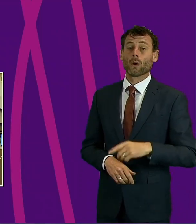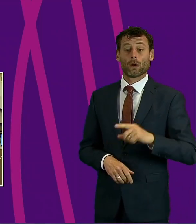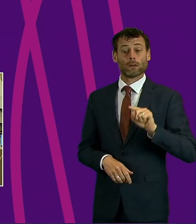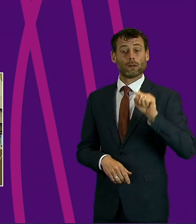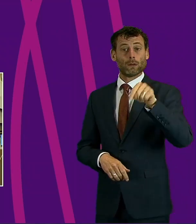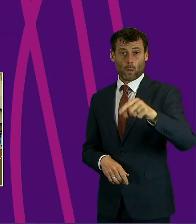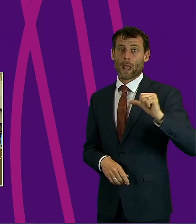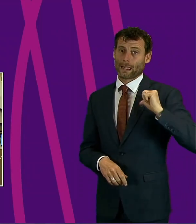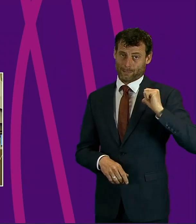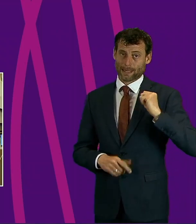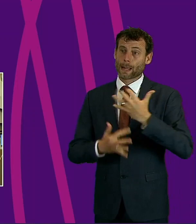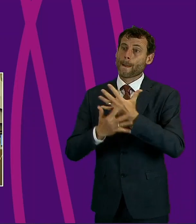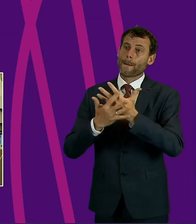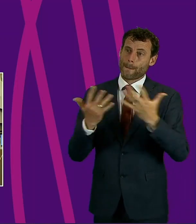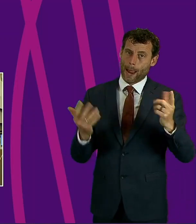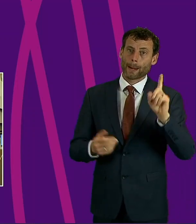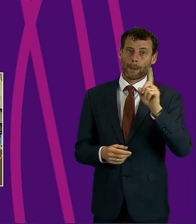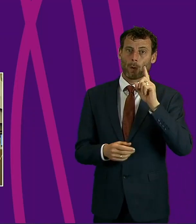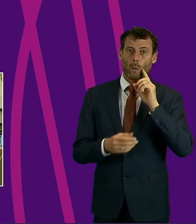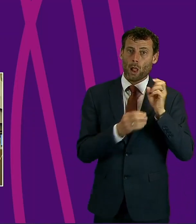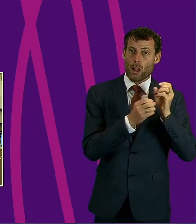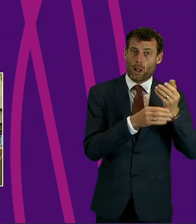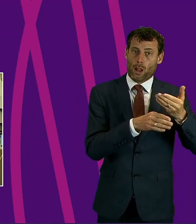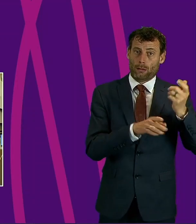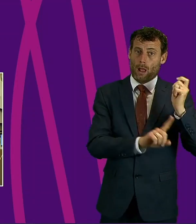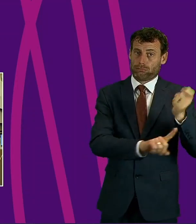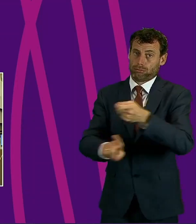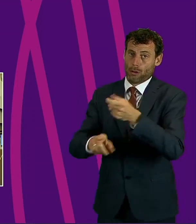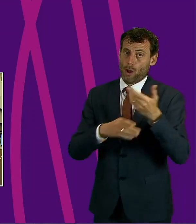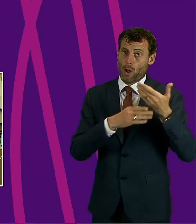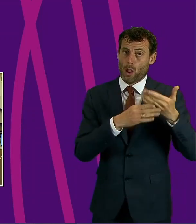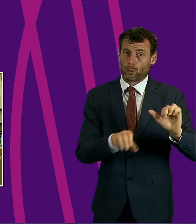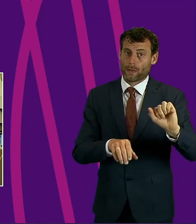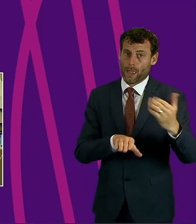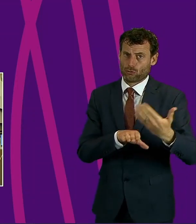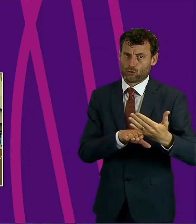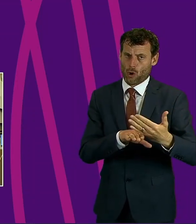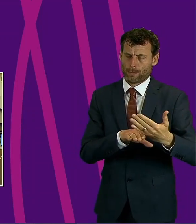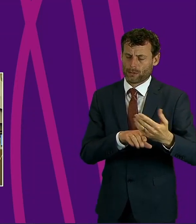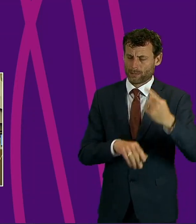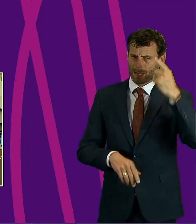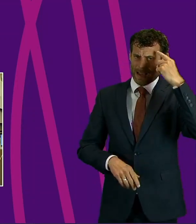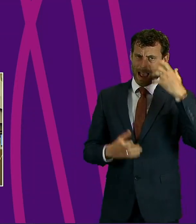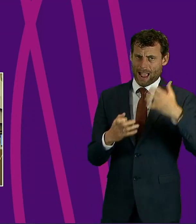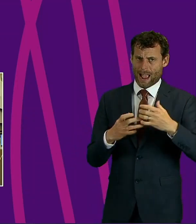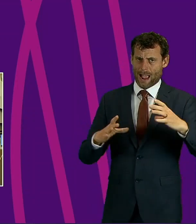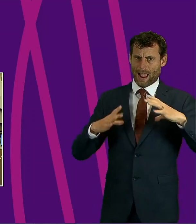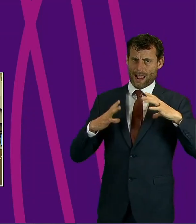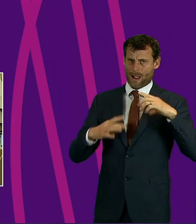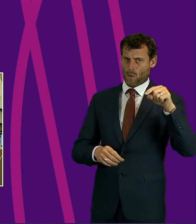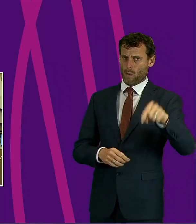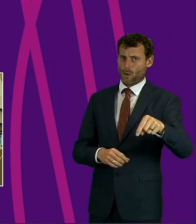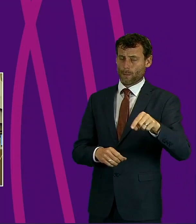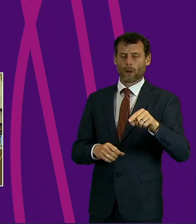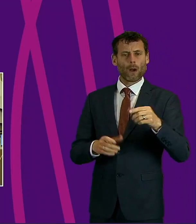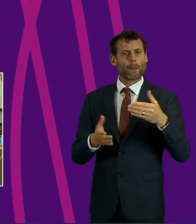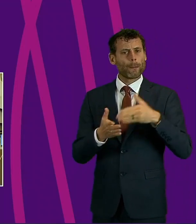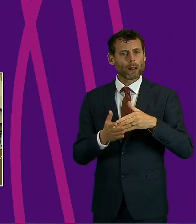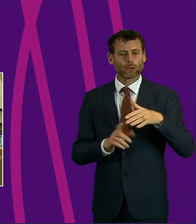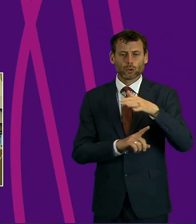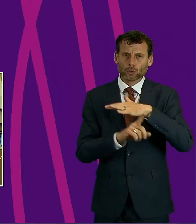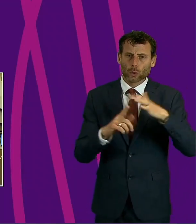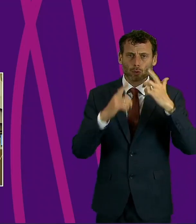with other interventions designed to address women's inequality. And in areas such as social care and childcare, I mean, I'm sure